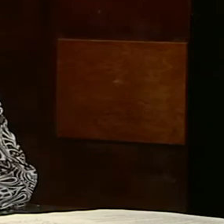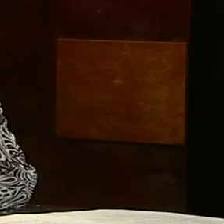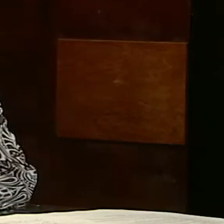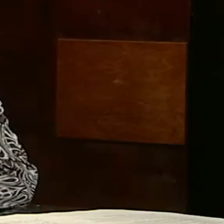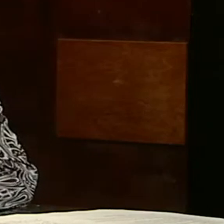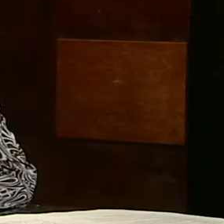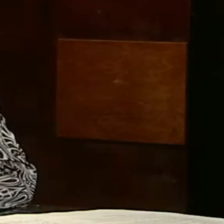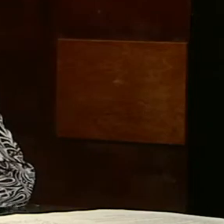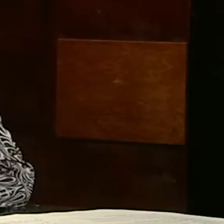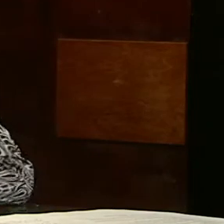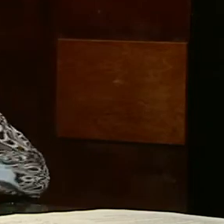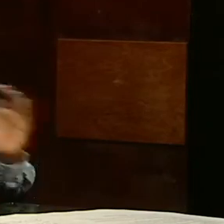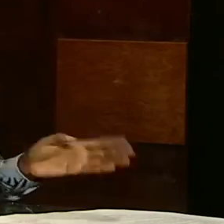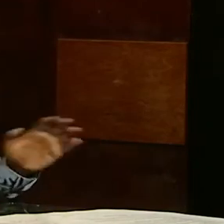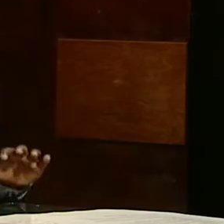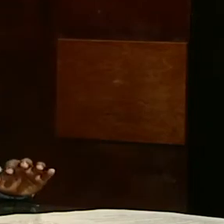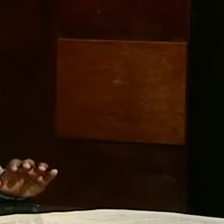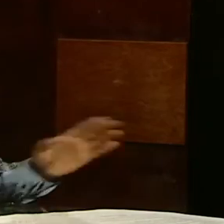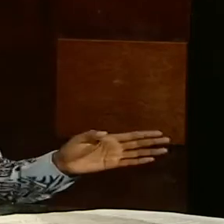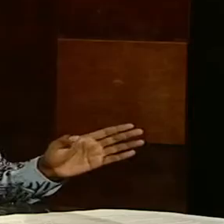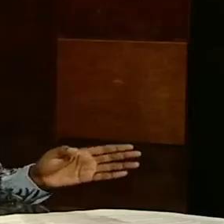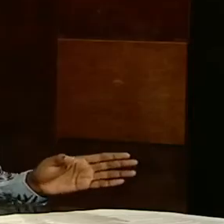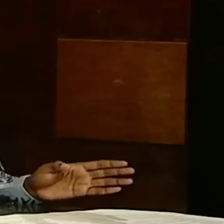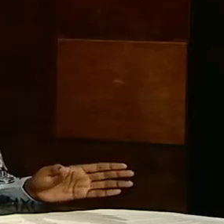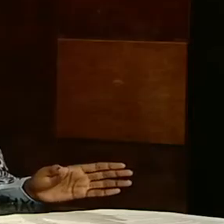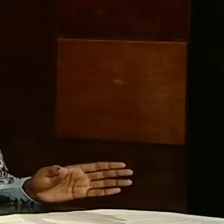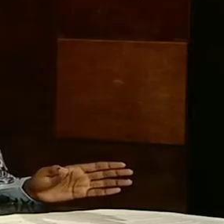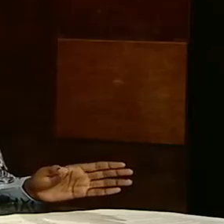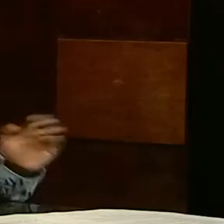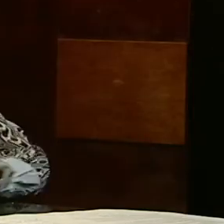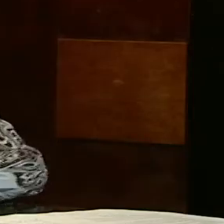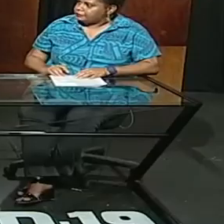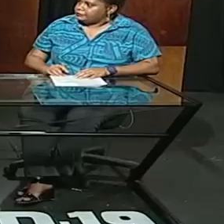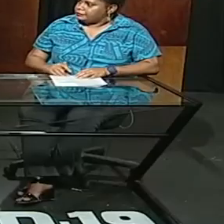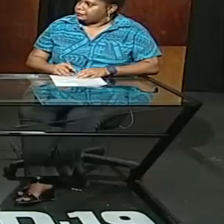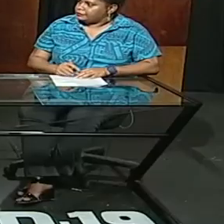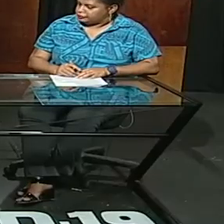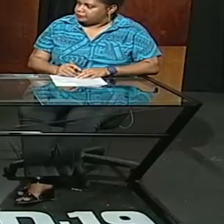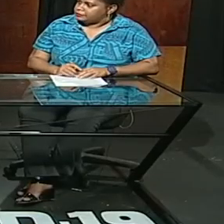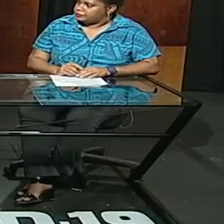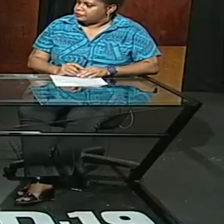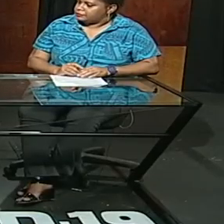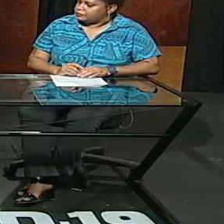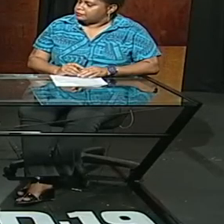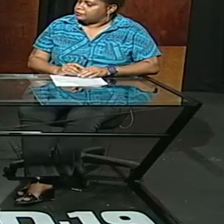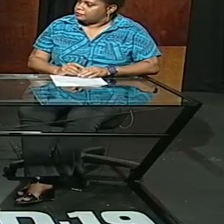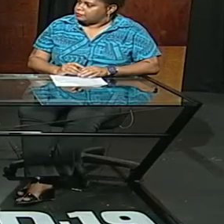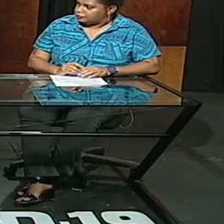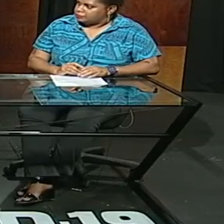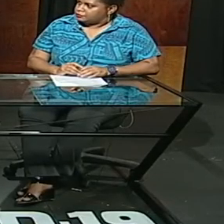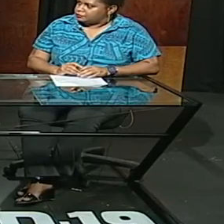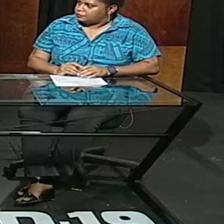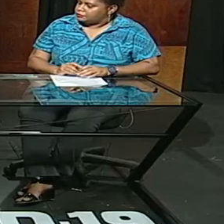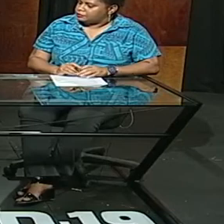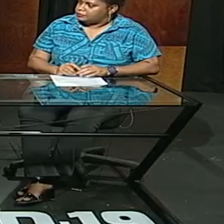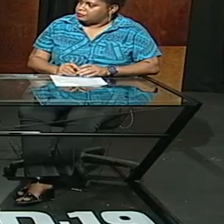one time na rere good la time or time no good. You may no save if I come behind. Tasol you must no can poret. Suppose you may be any more